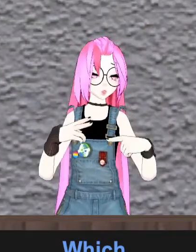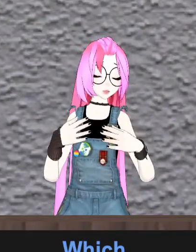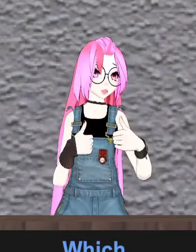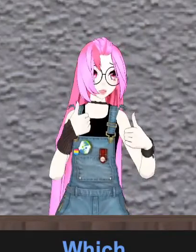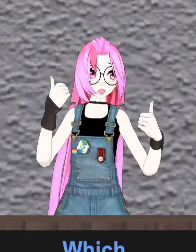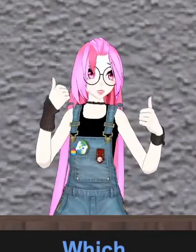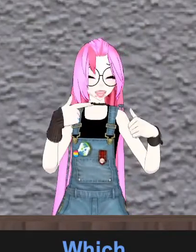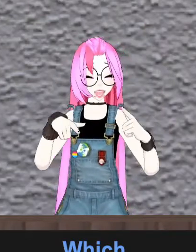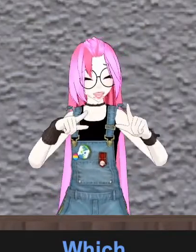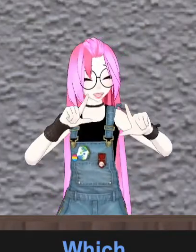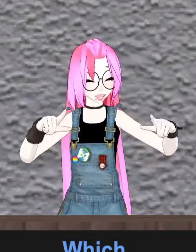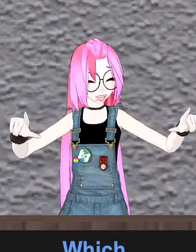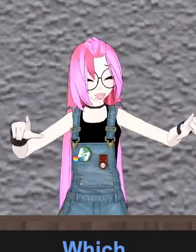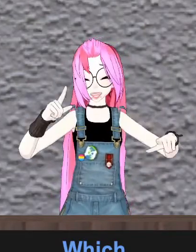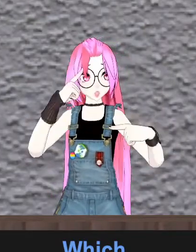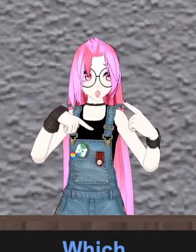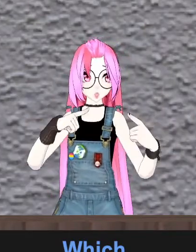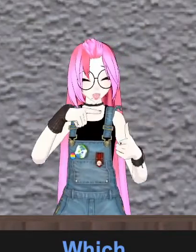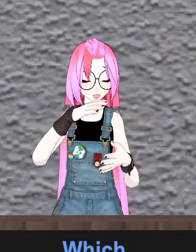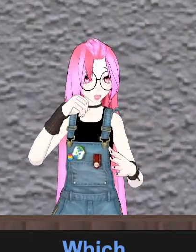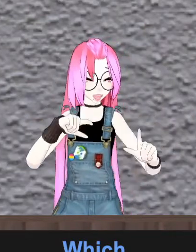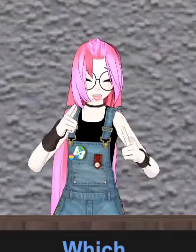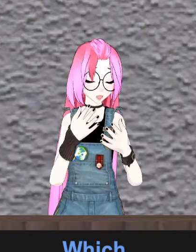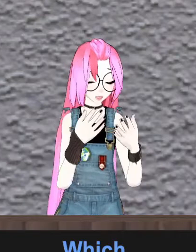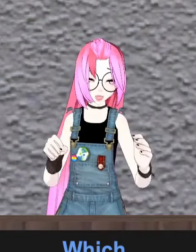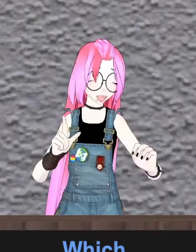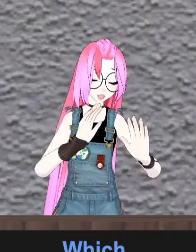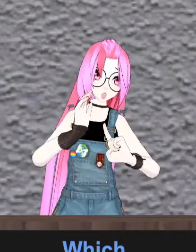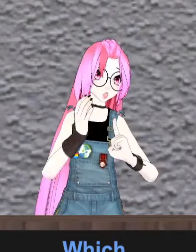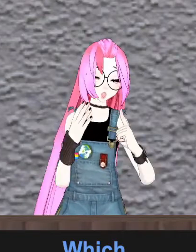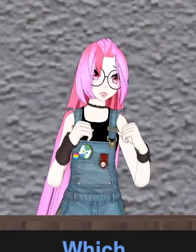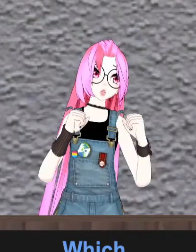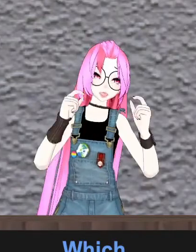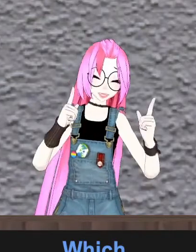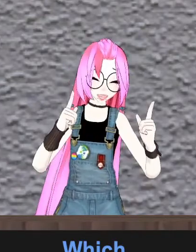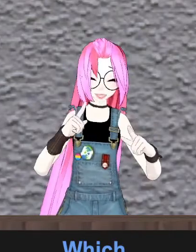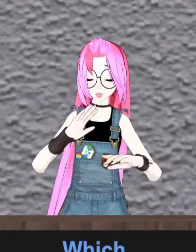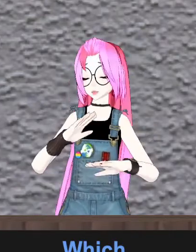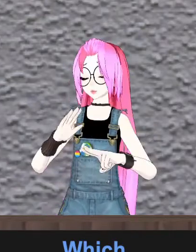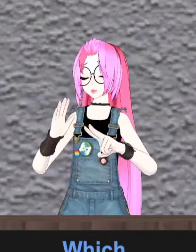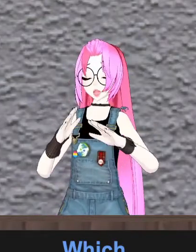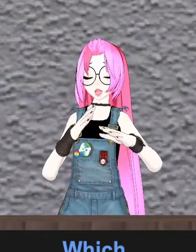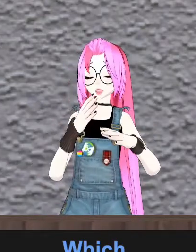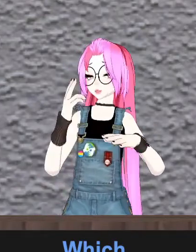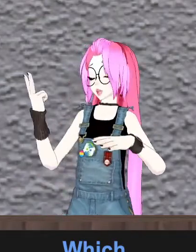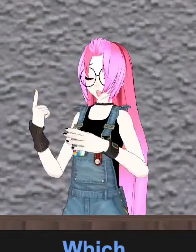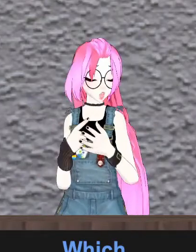the biggest part of the language. You can't learn the language without the culture. It's just super important. So I was talking